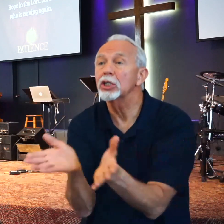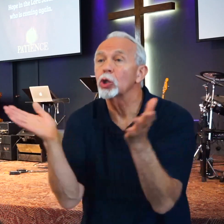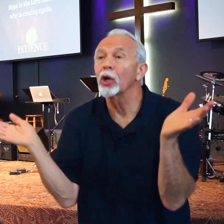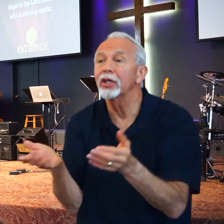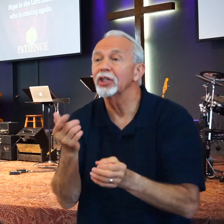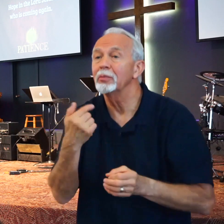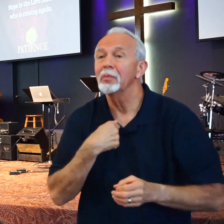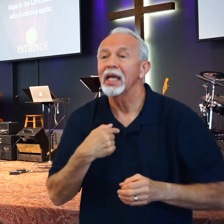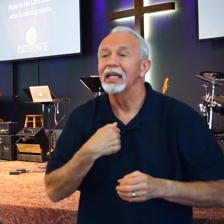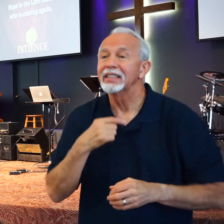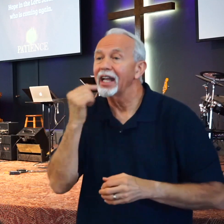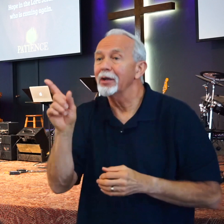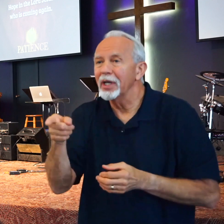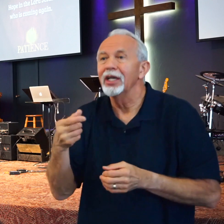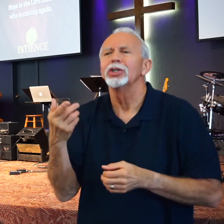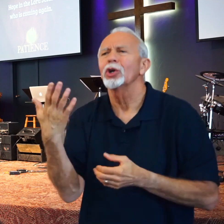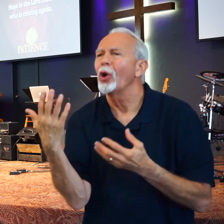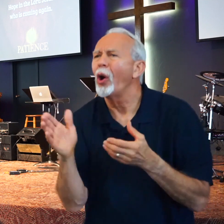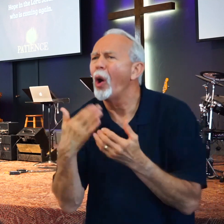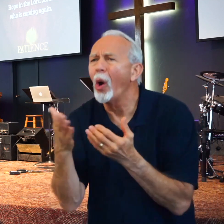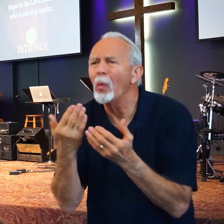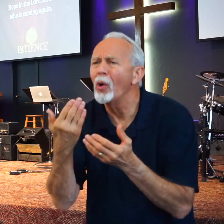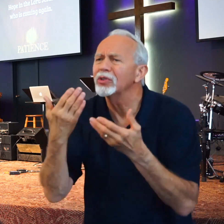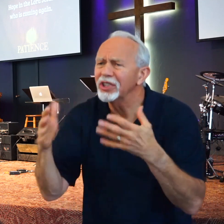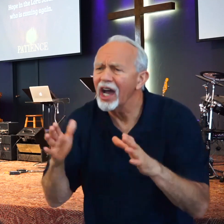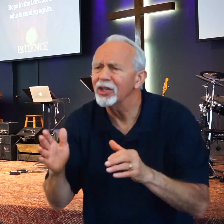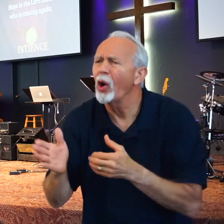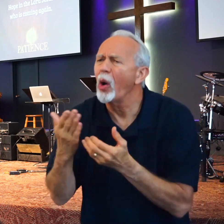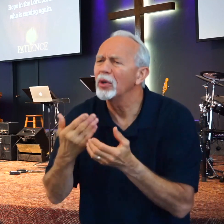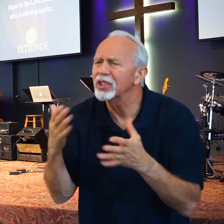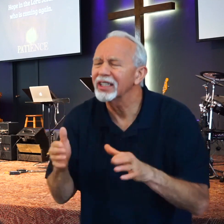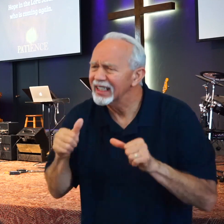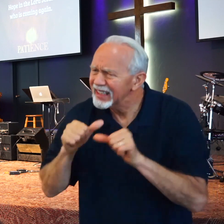telling me I was almost done and to keep going.